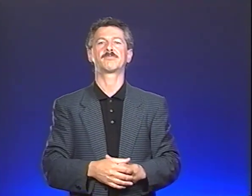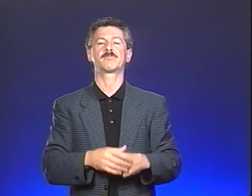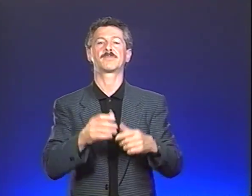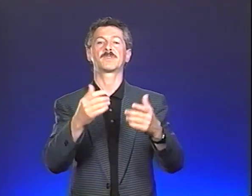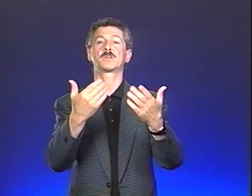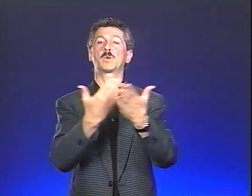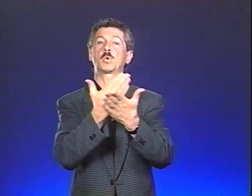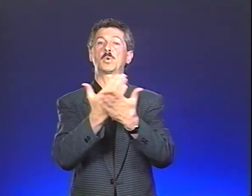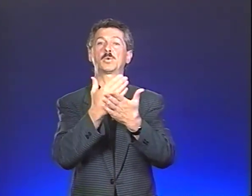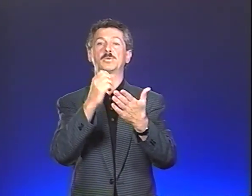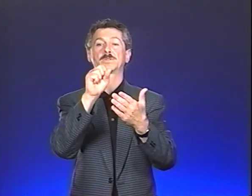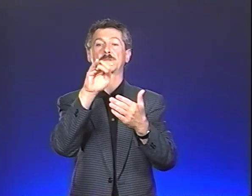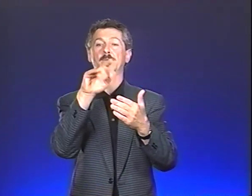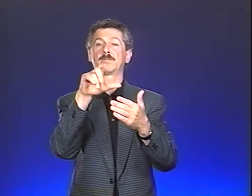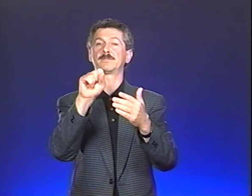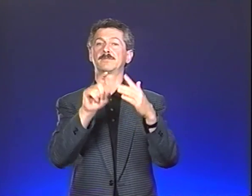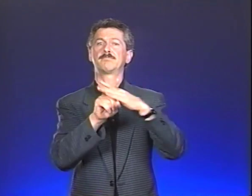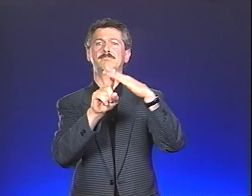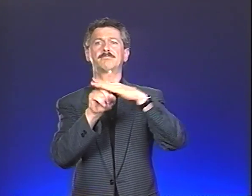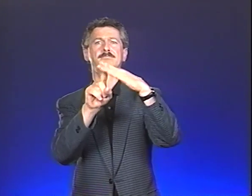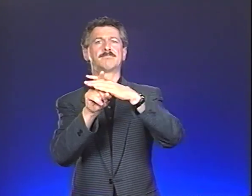relationship of symbols in the dance of honeybees, for example.